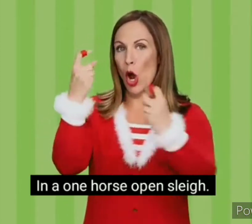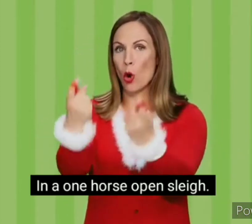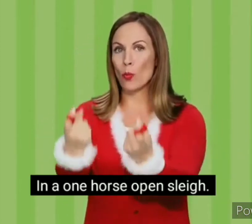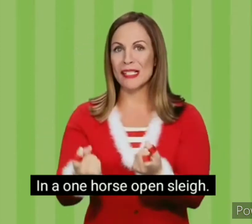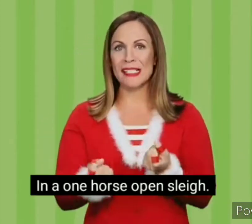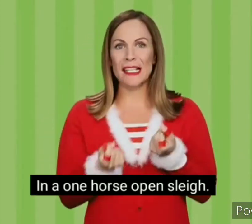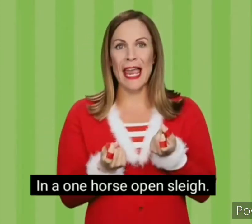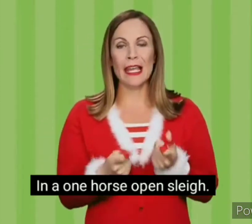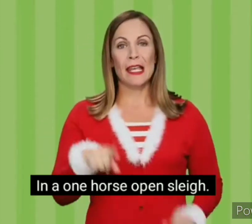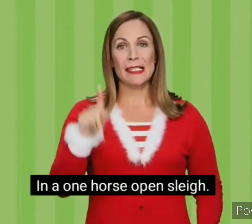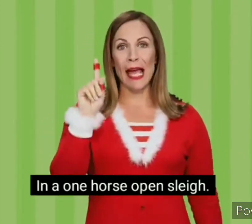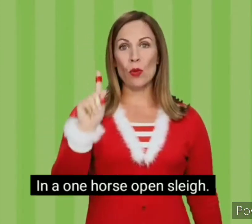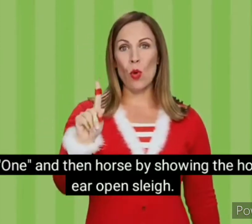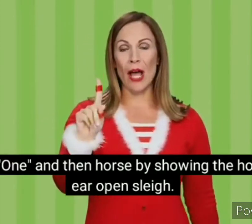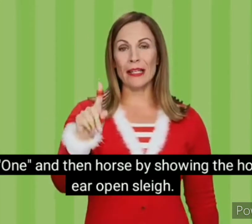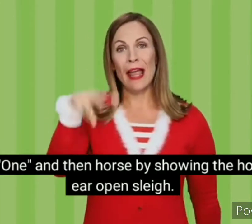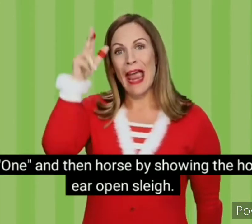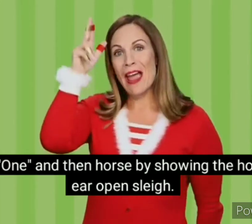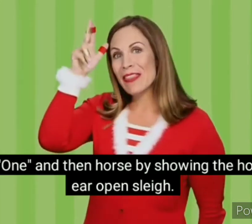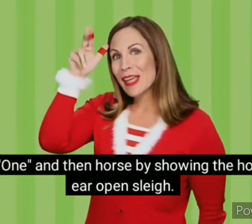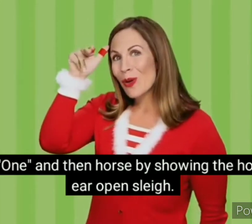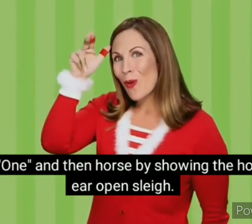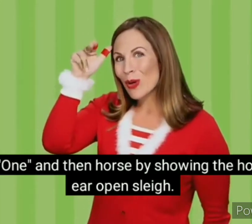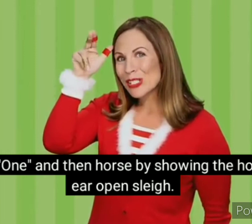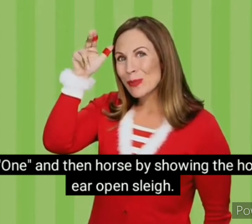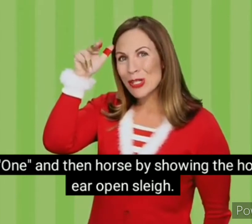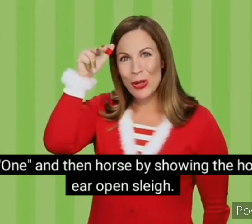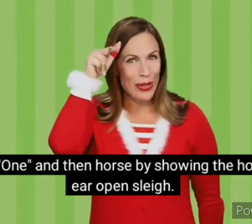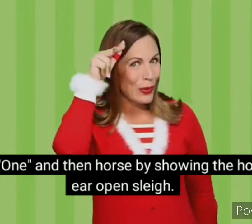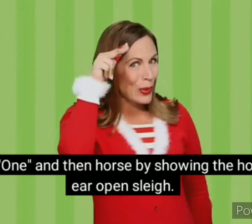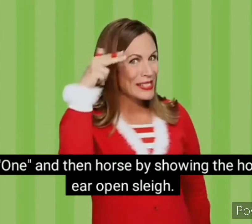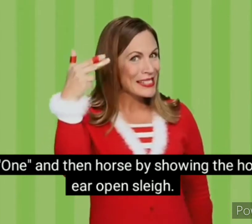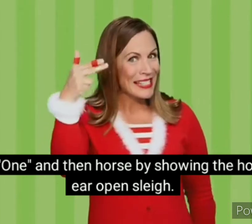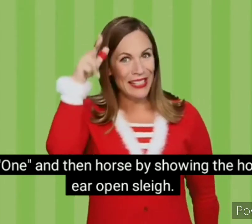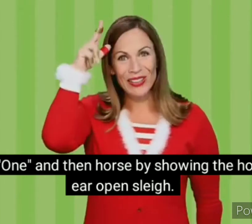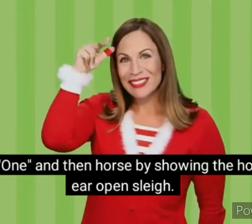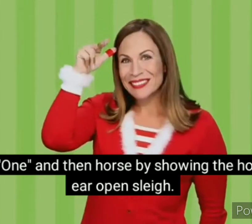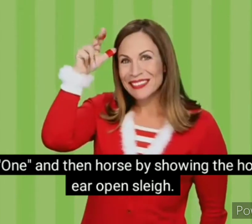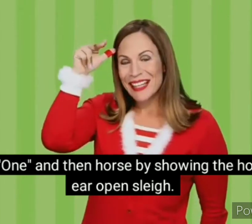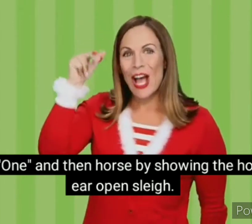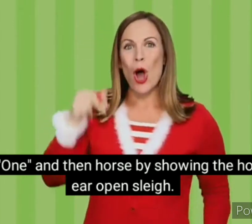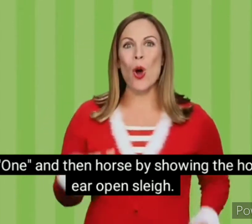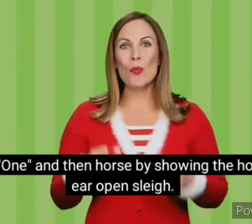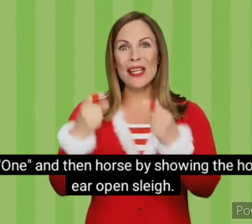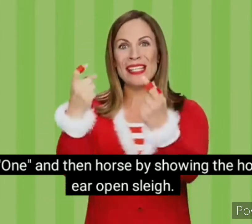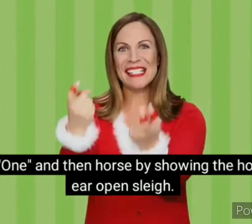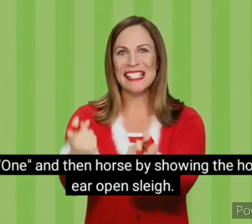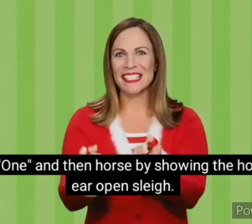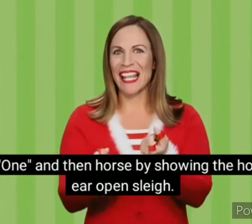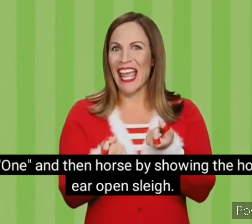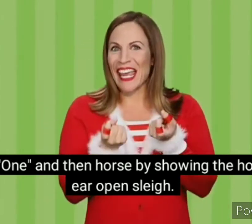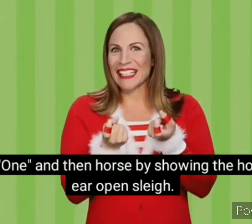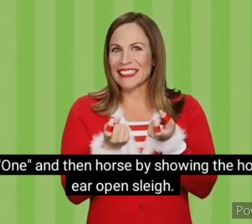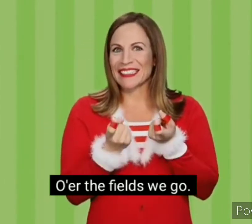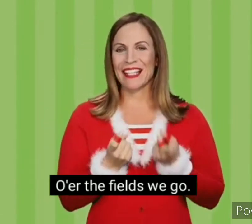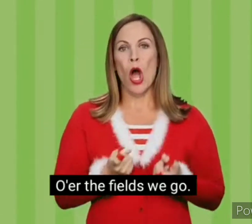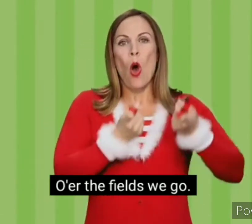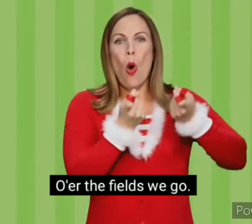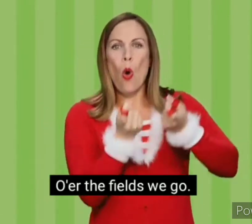big mistake. Just look at the world around you, right here on the ocean floor. Such wonderful things